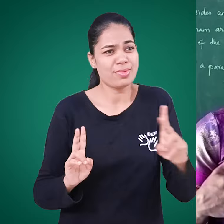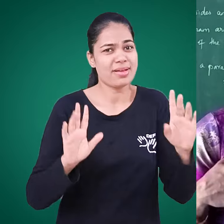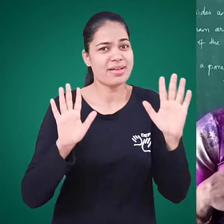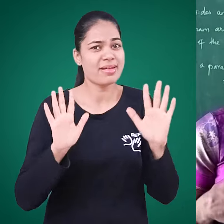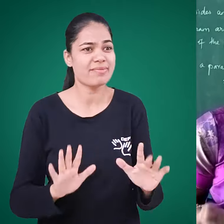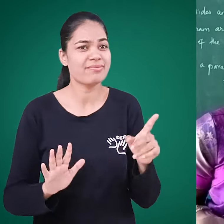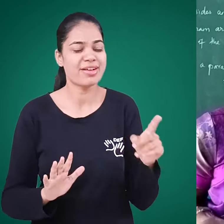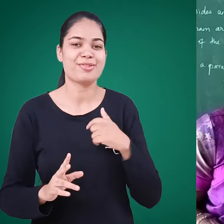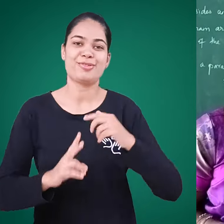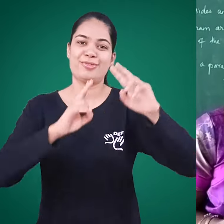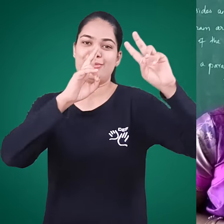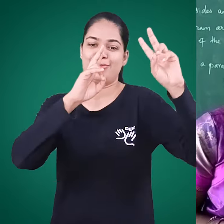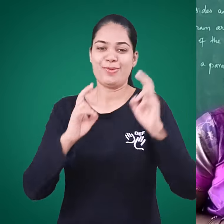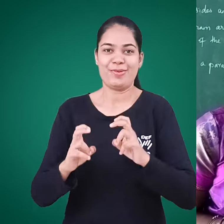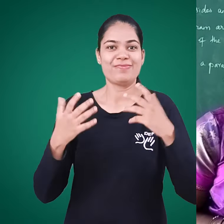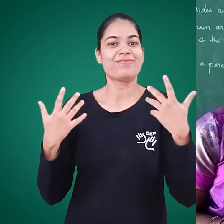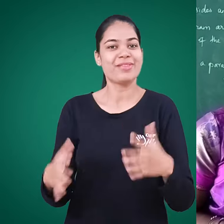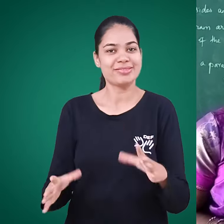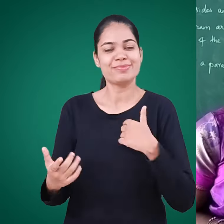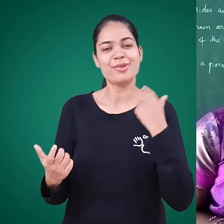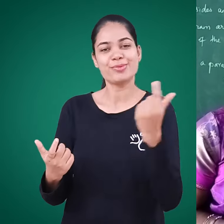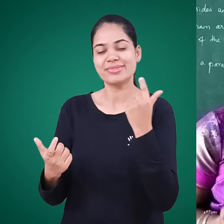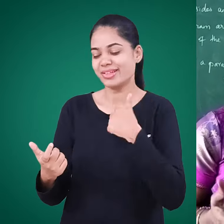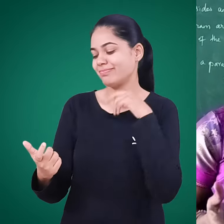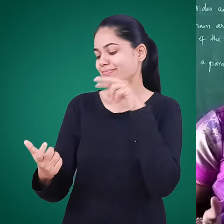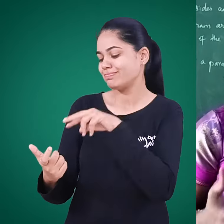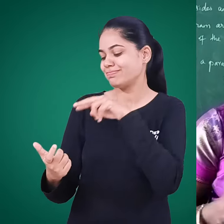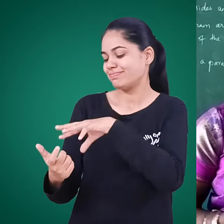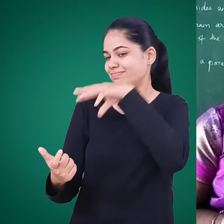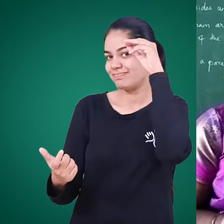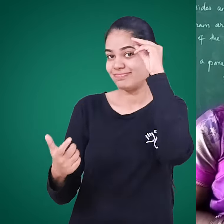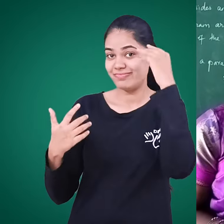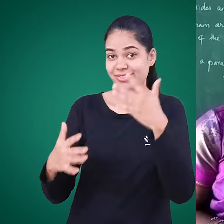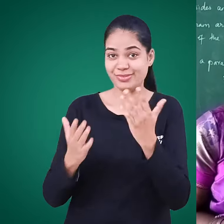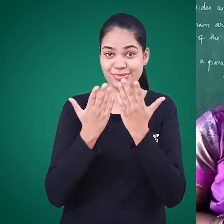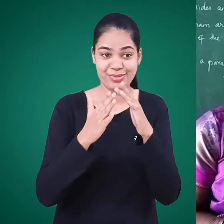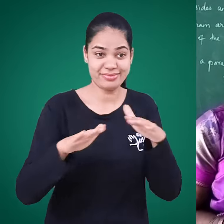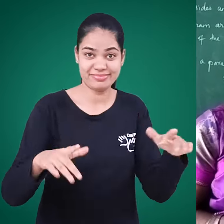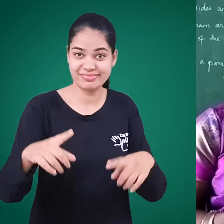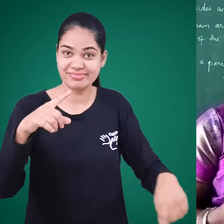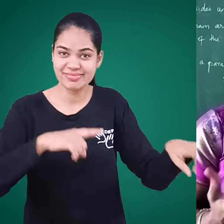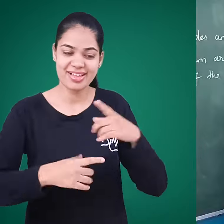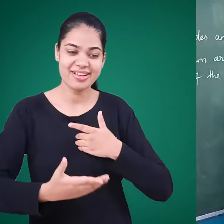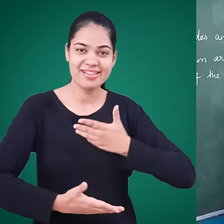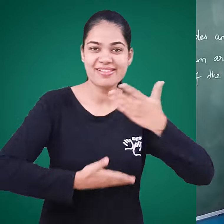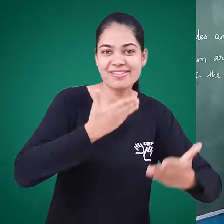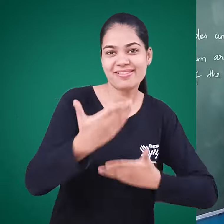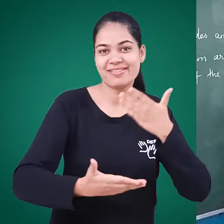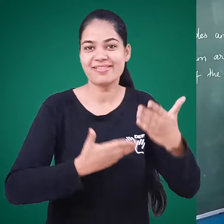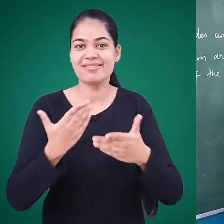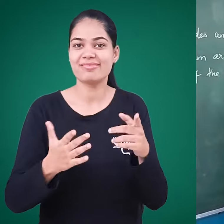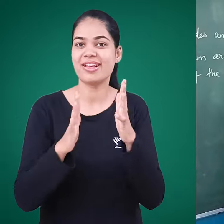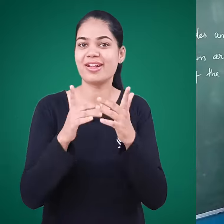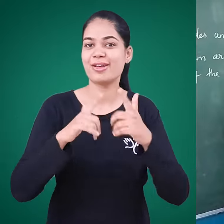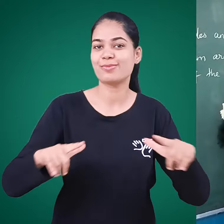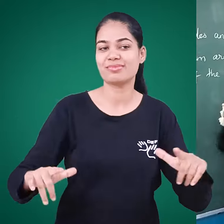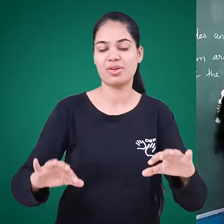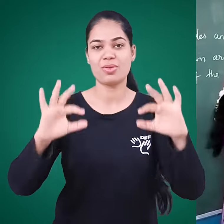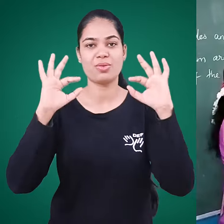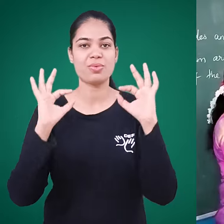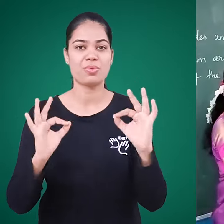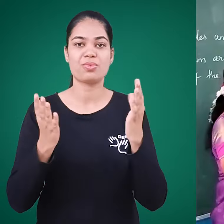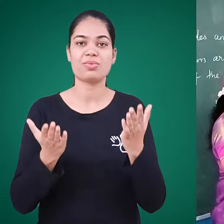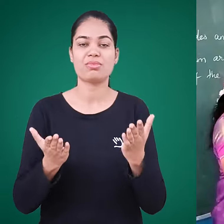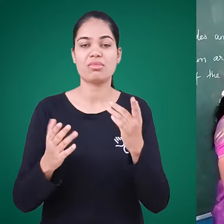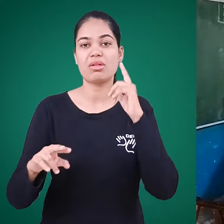I came across this dictionary and teaching resource recently. I have downloaded and using